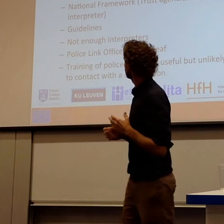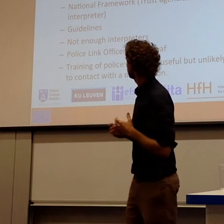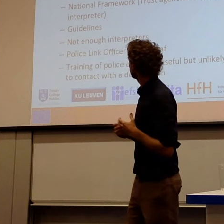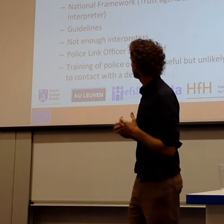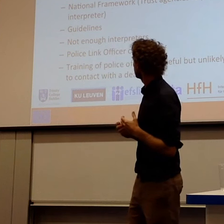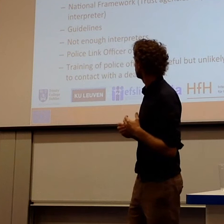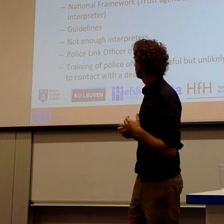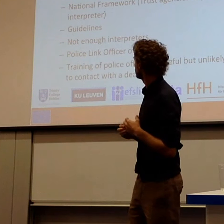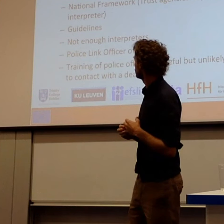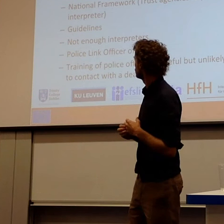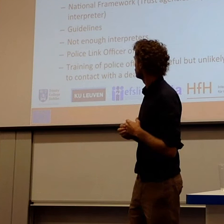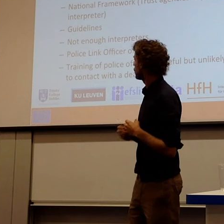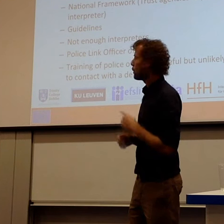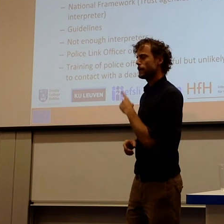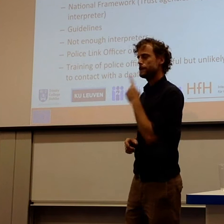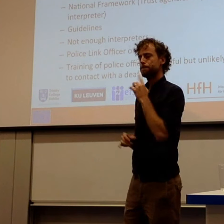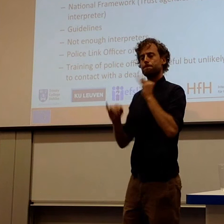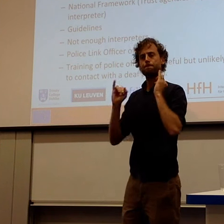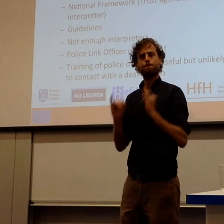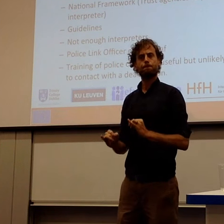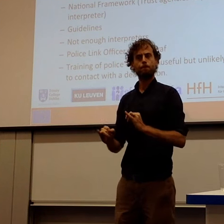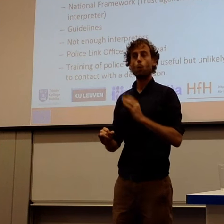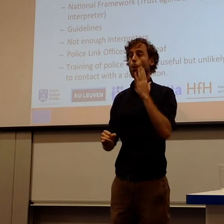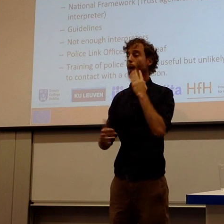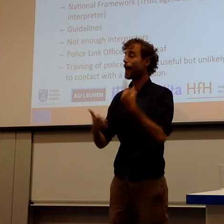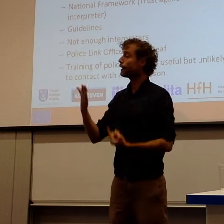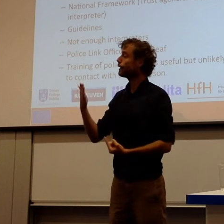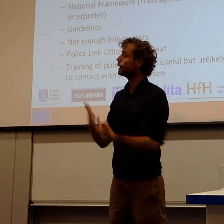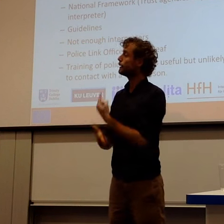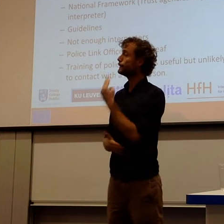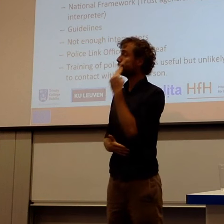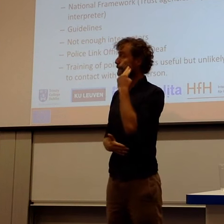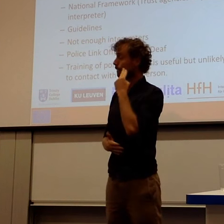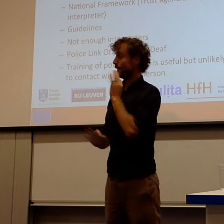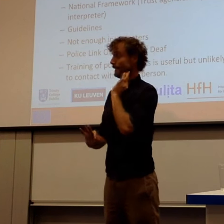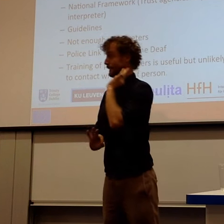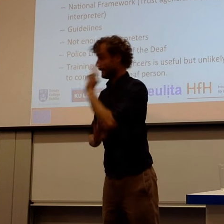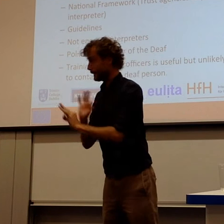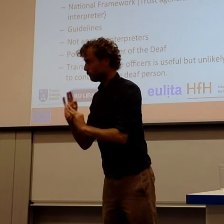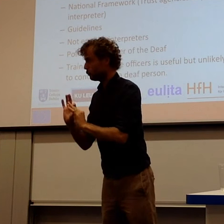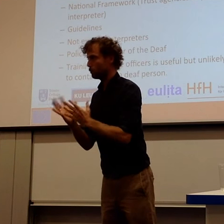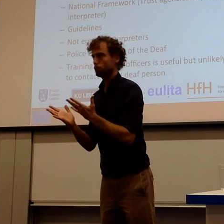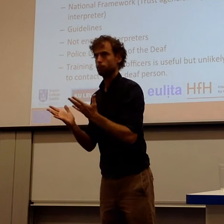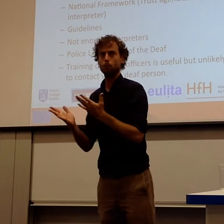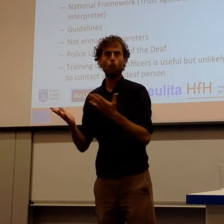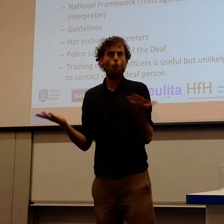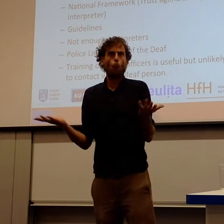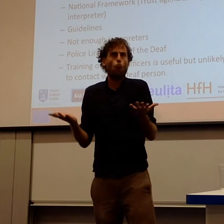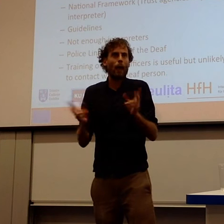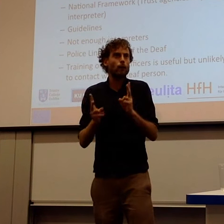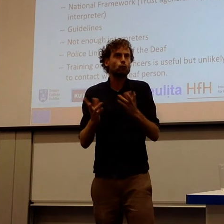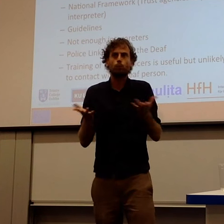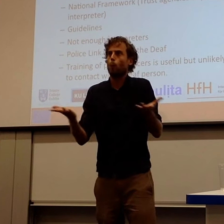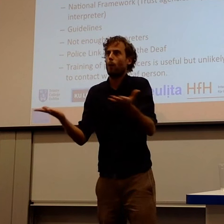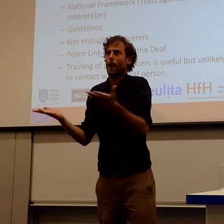and practices to follow. So they did say that some of them were, some of those resources were online, but they also talked about the